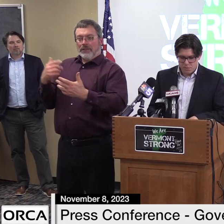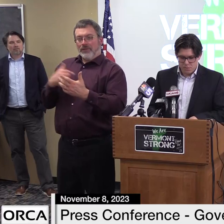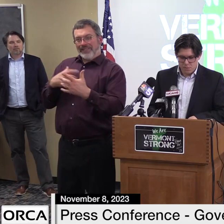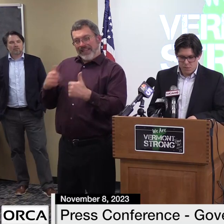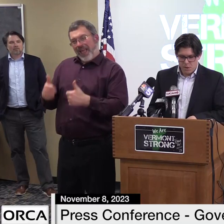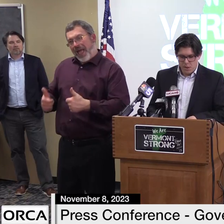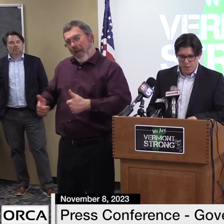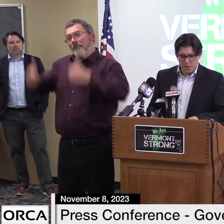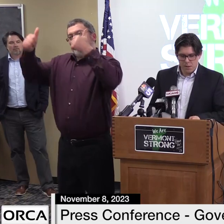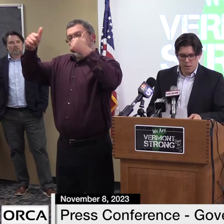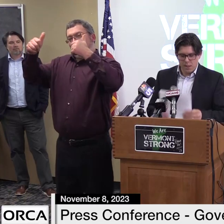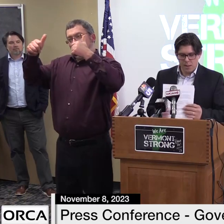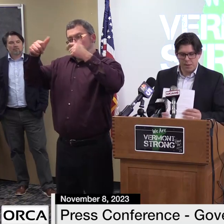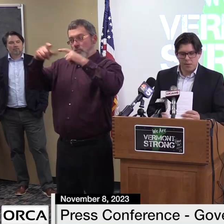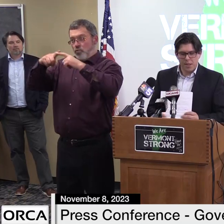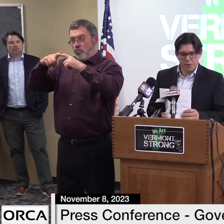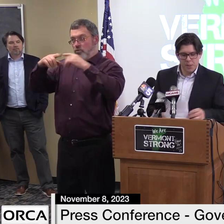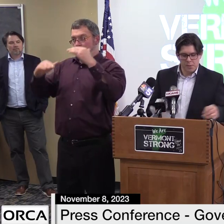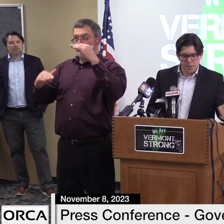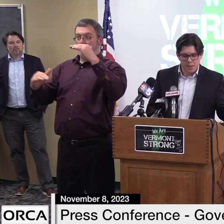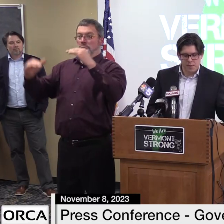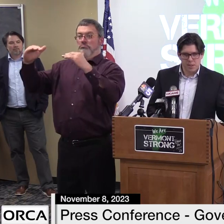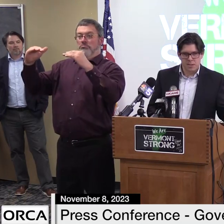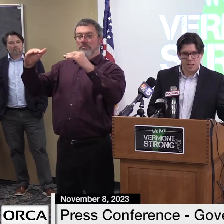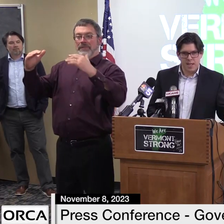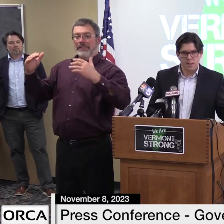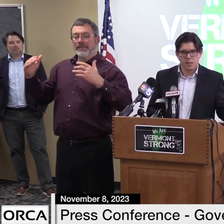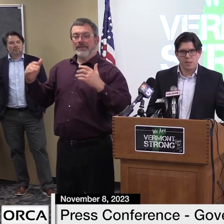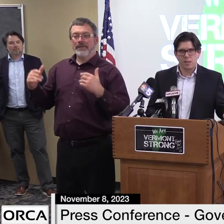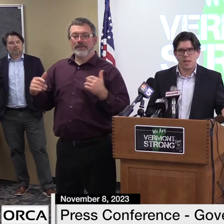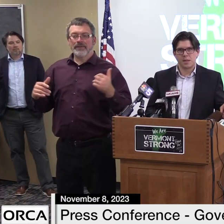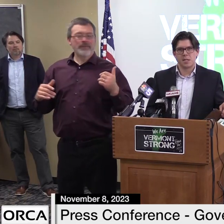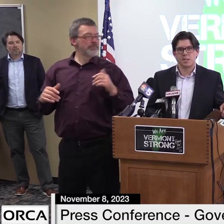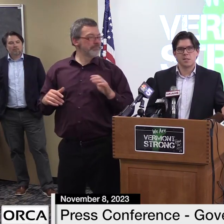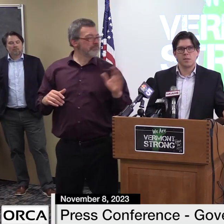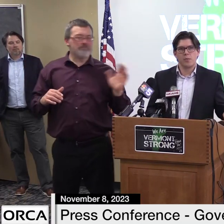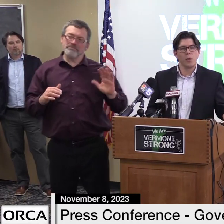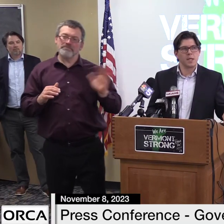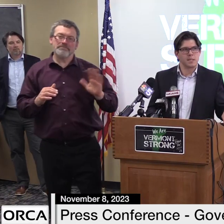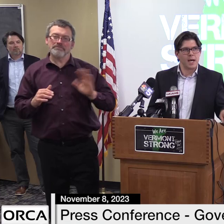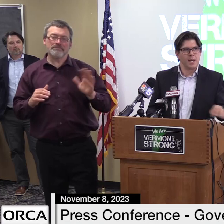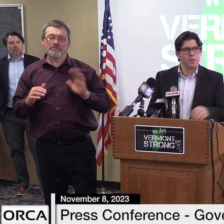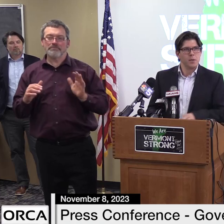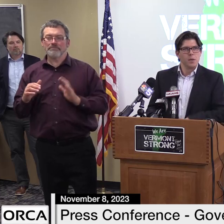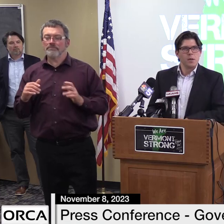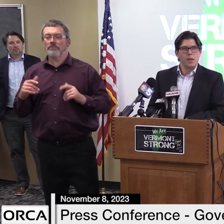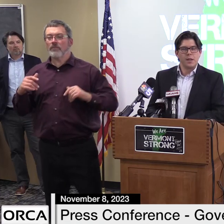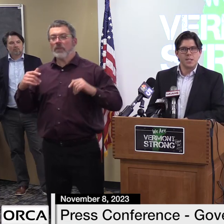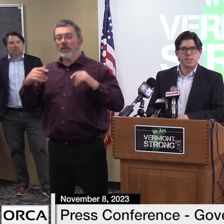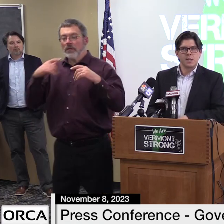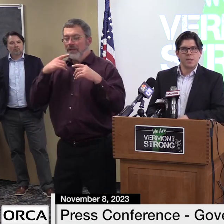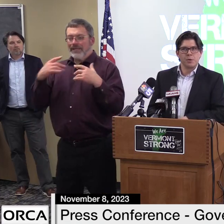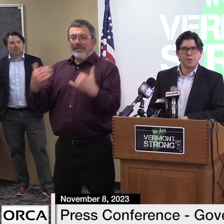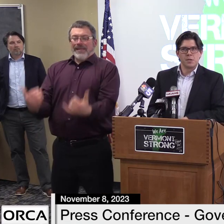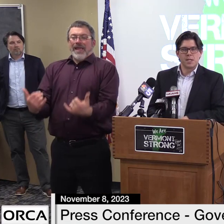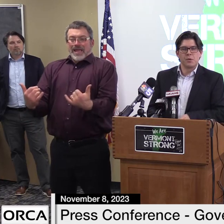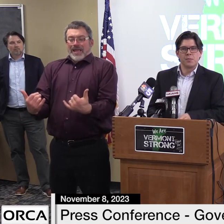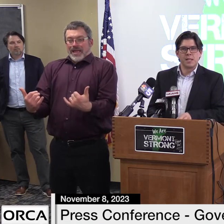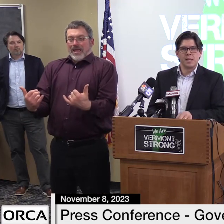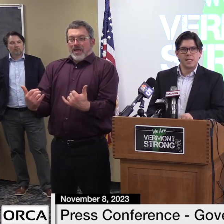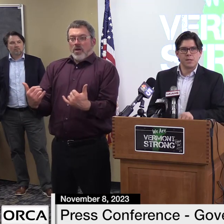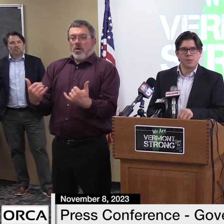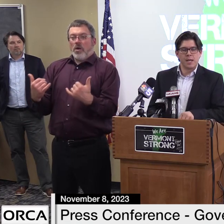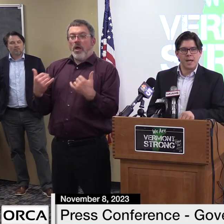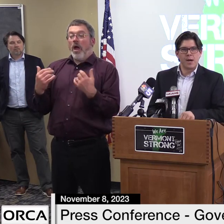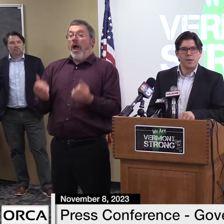a stable point, correct? I think rather a better way to think of it is that at this point in time, this is the number of units that would